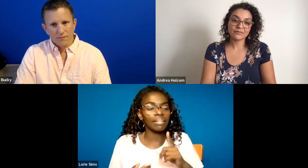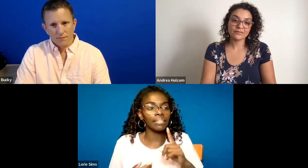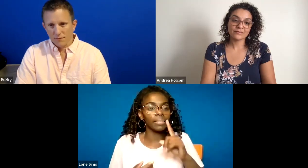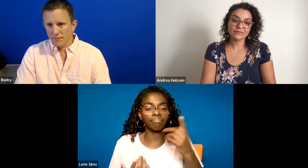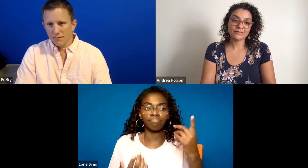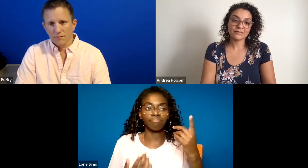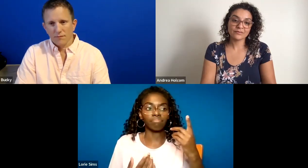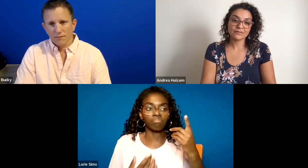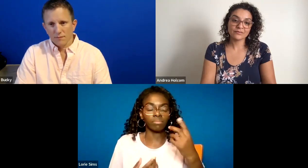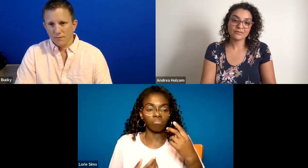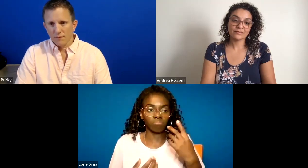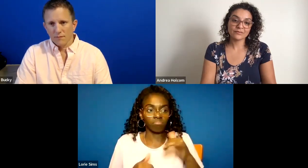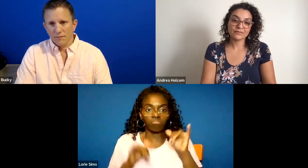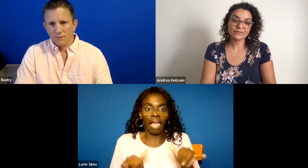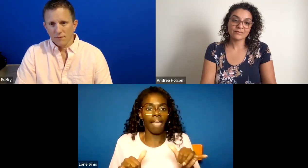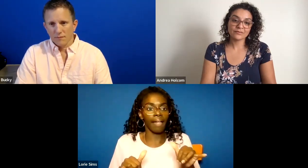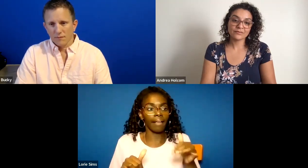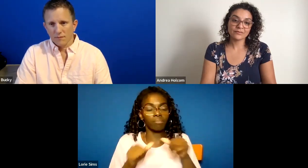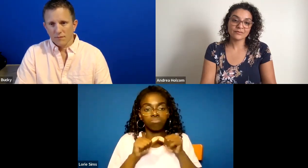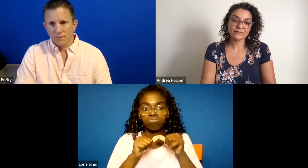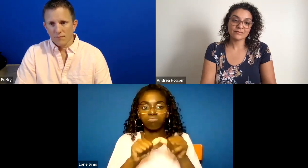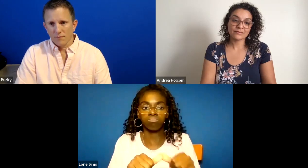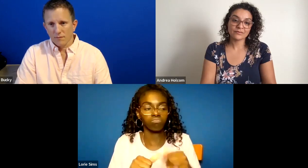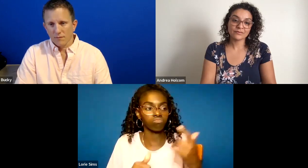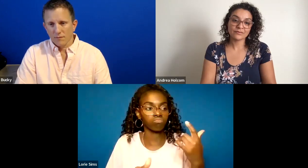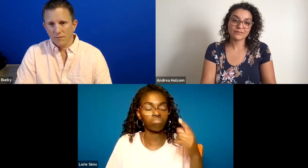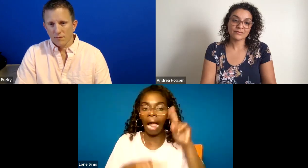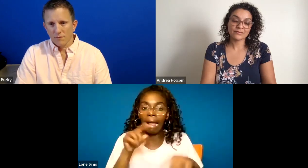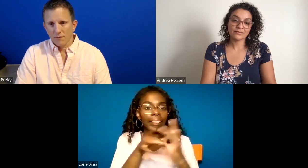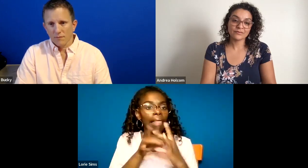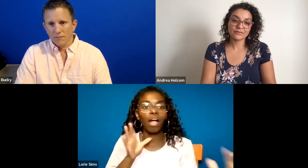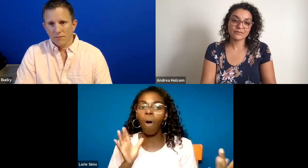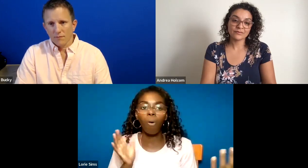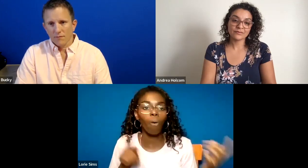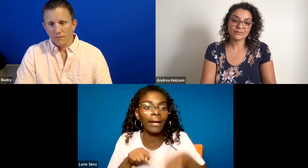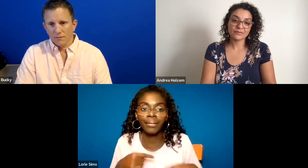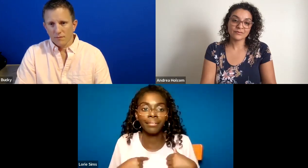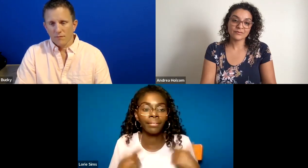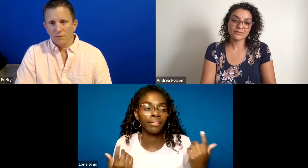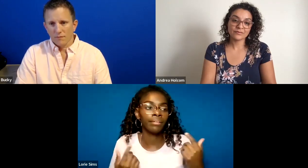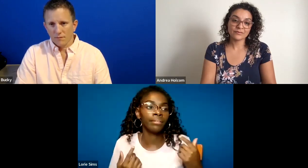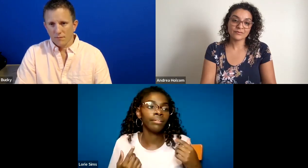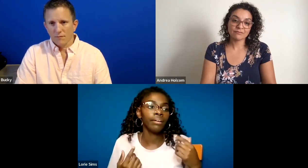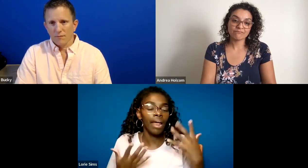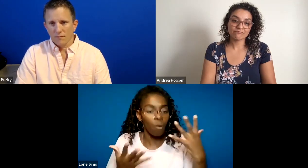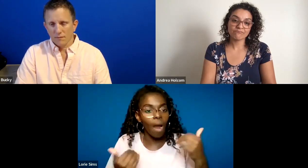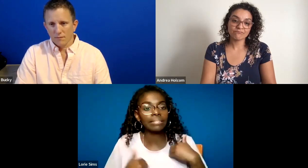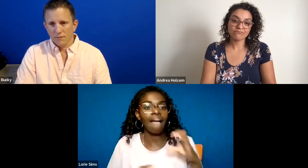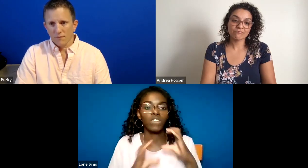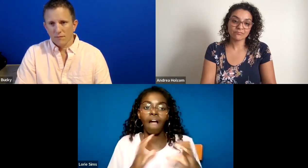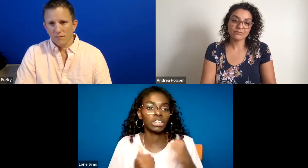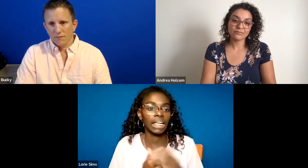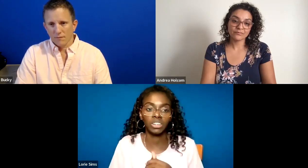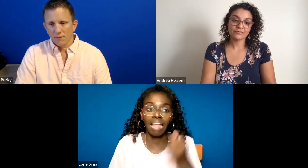in and it triggered me and it just caused me to feel some type of way, to be honest. And so I was unable, from the